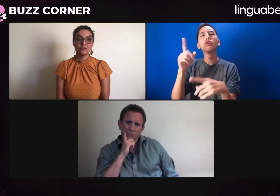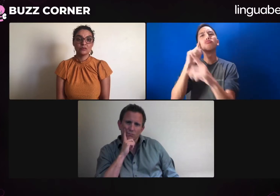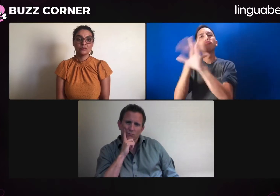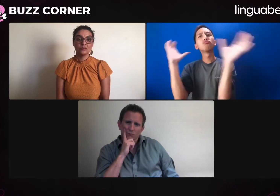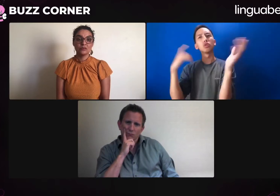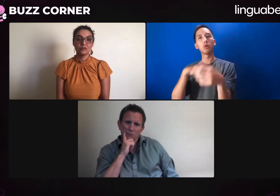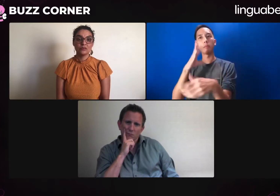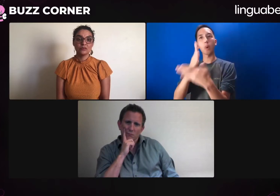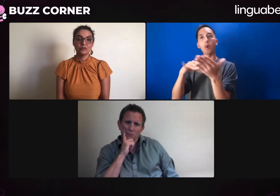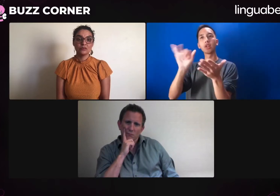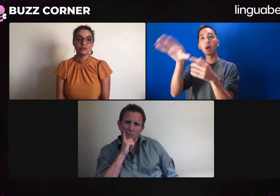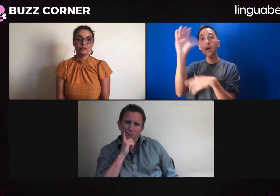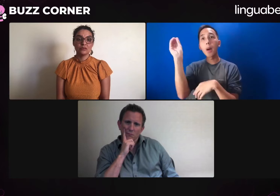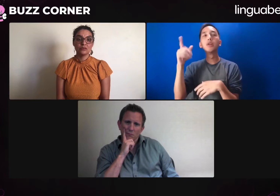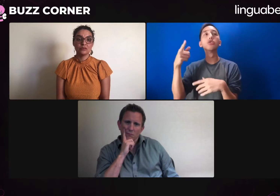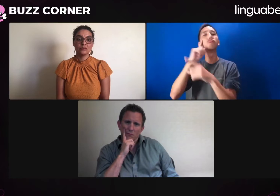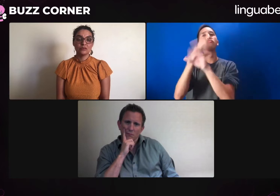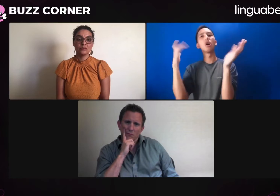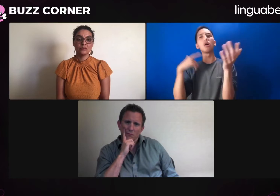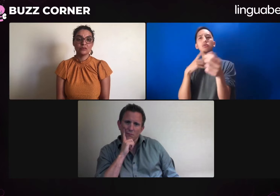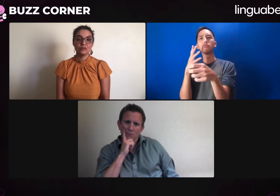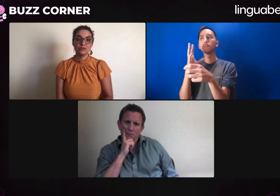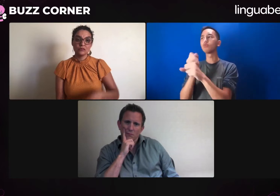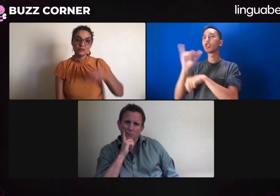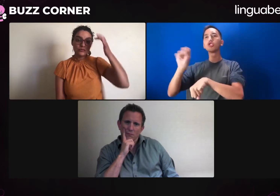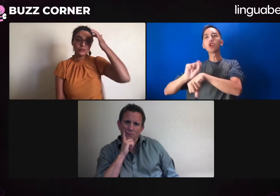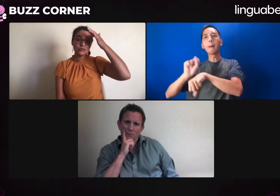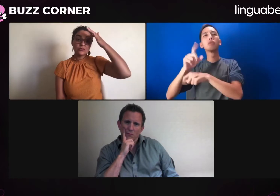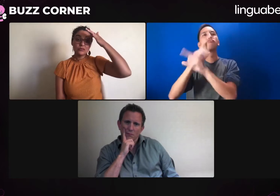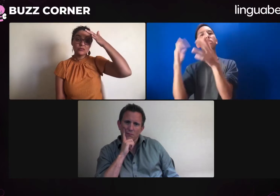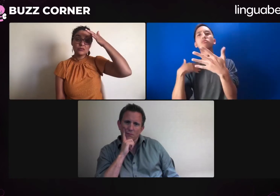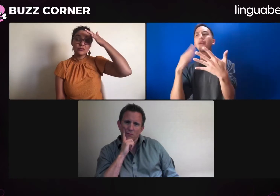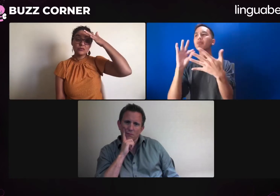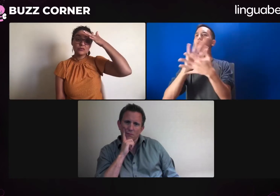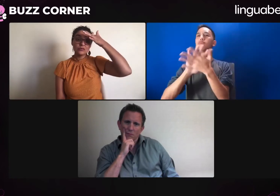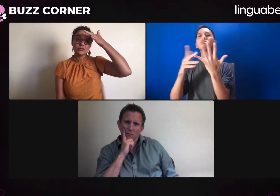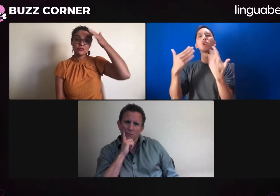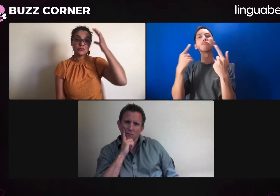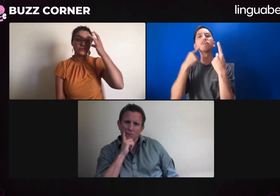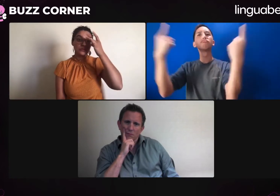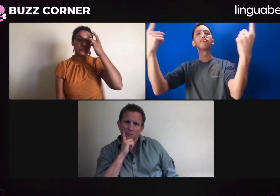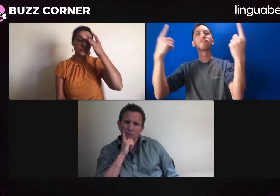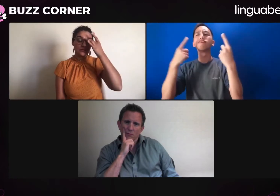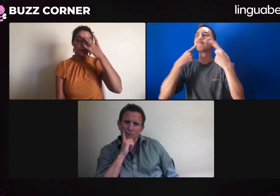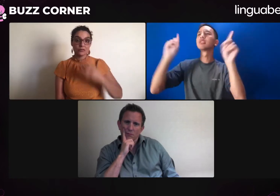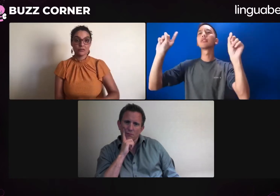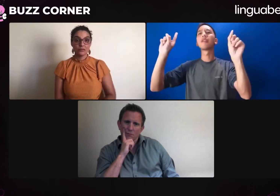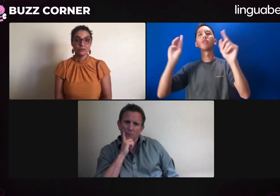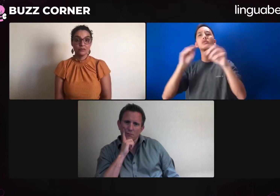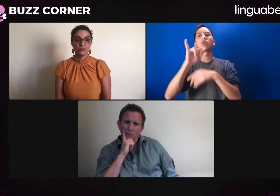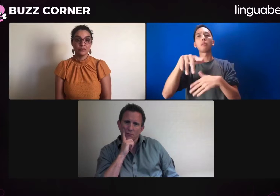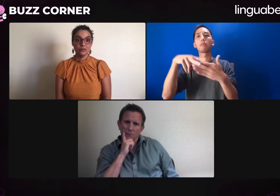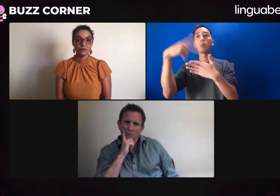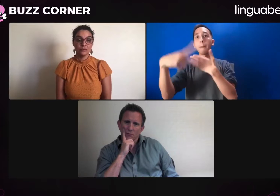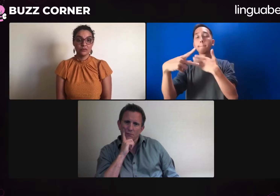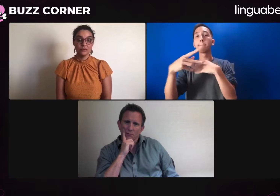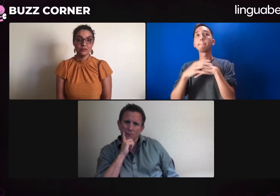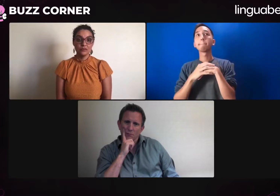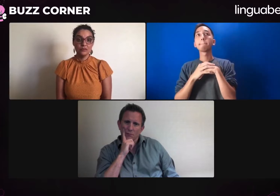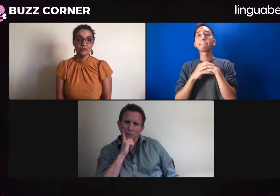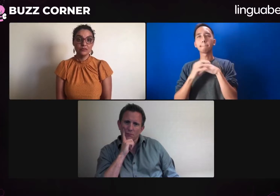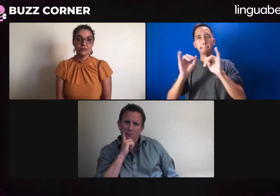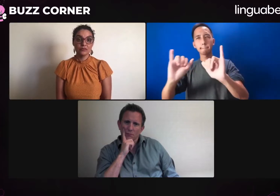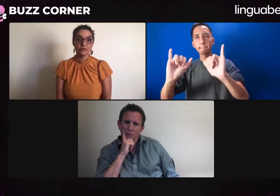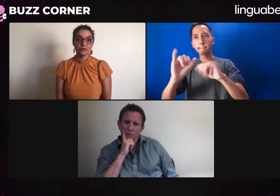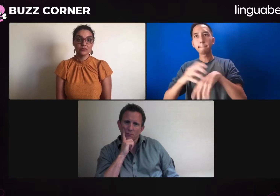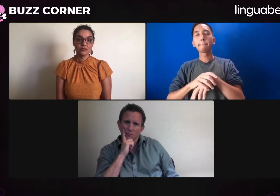in sign, but people were saying, oh, congratulations. They thought I was part of that company, that I was working for them. And oh, what a success